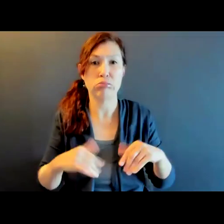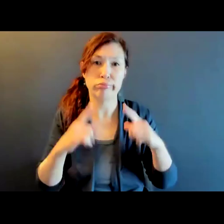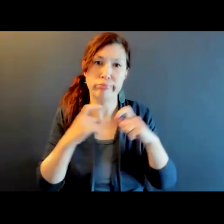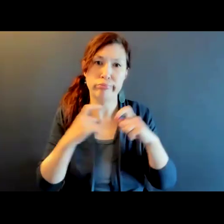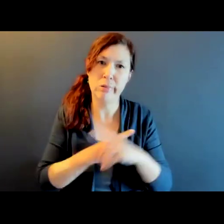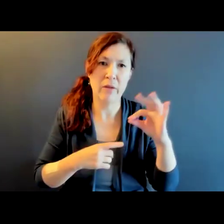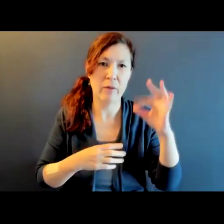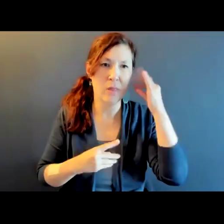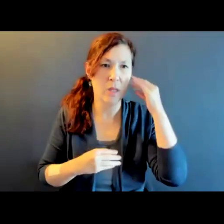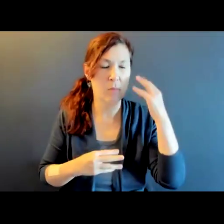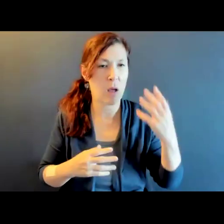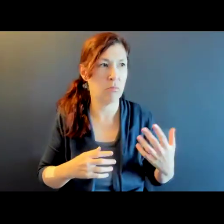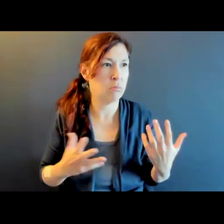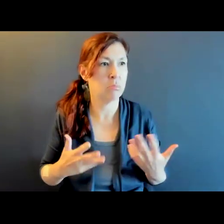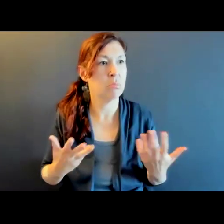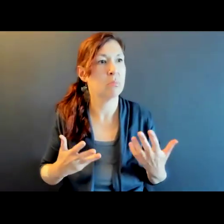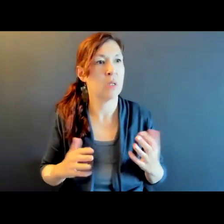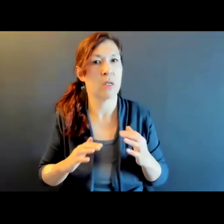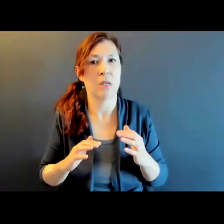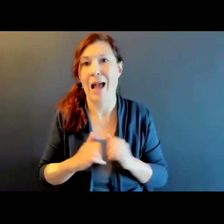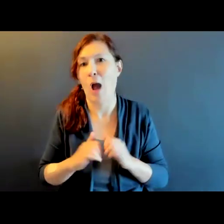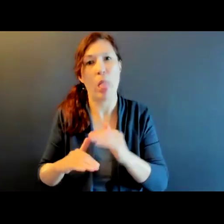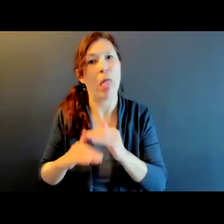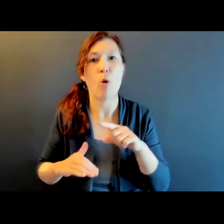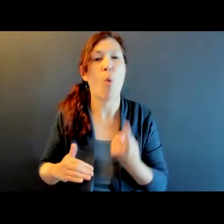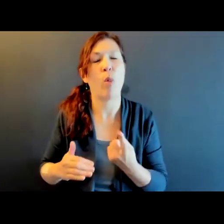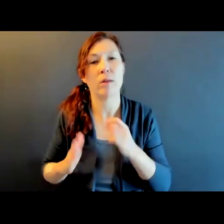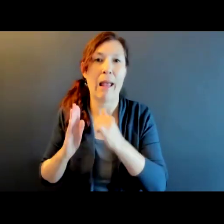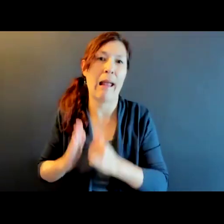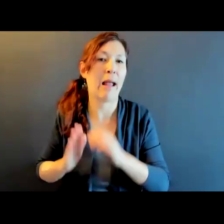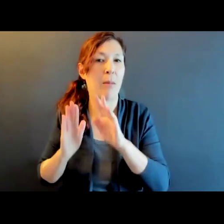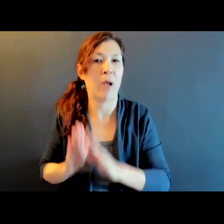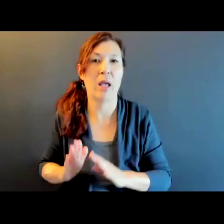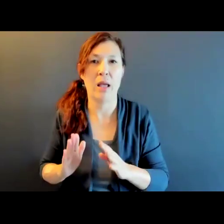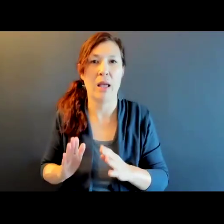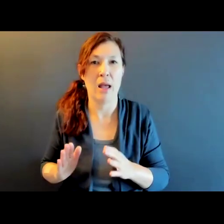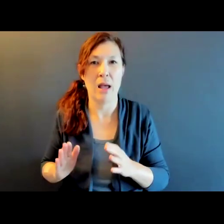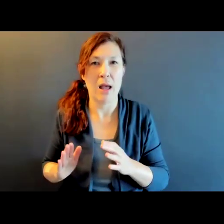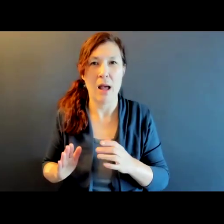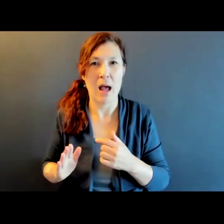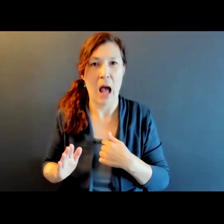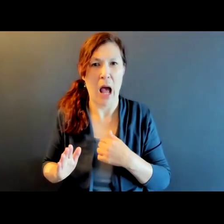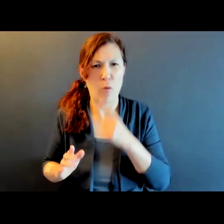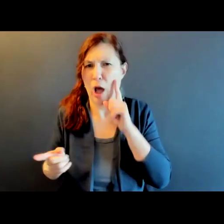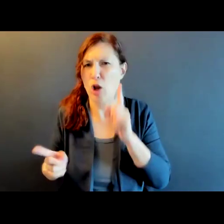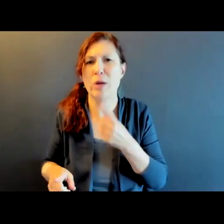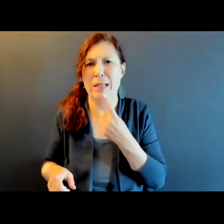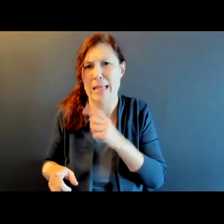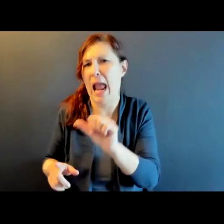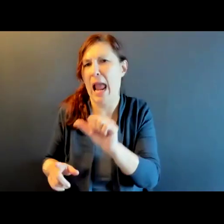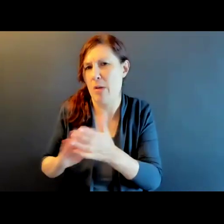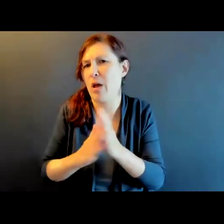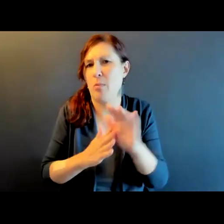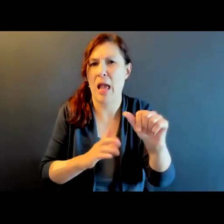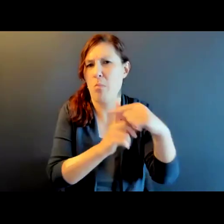So I wouldn't necessarily co-sign making an A to A plus. I think you want to increase